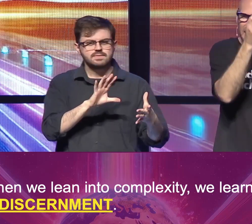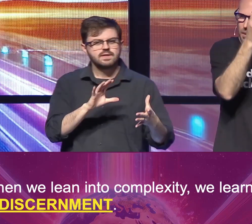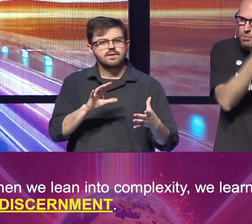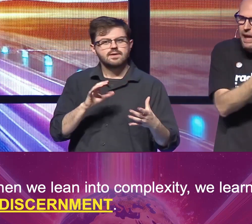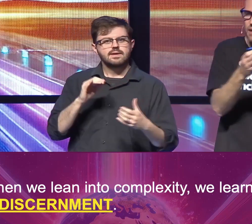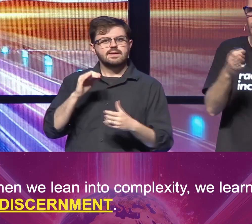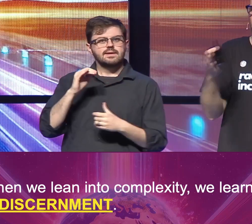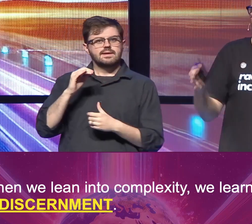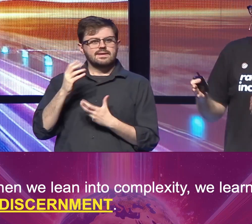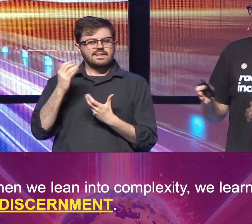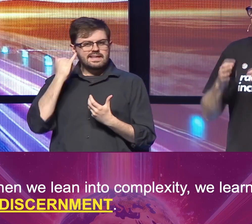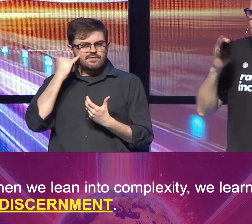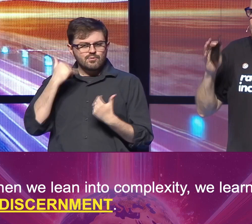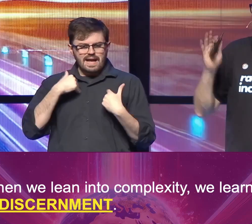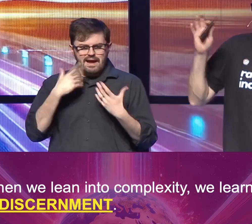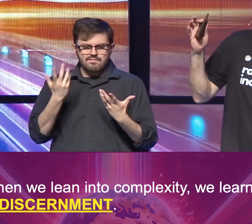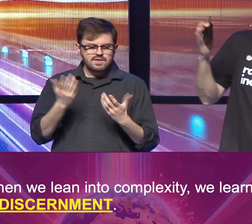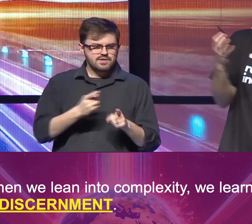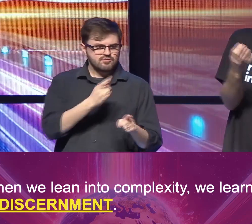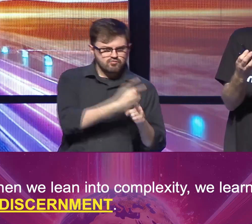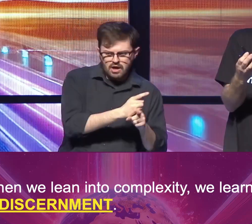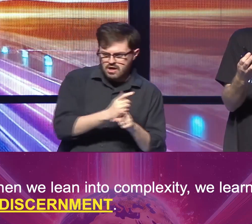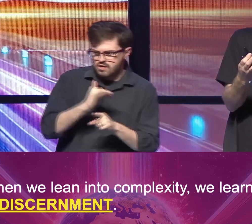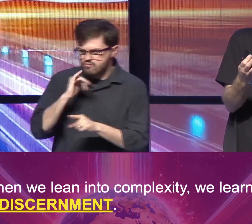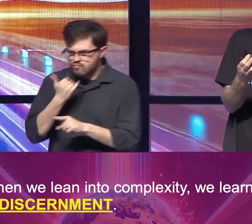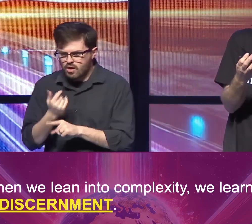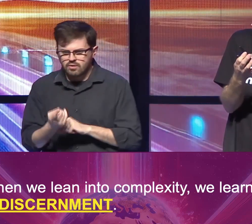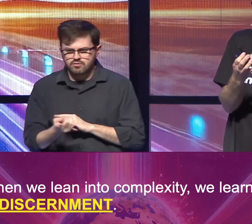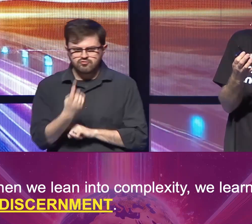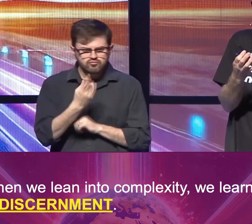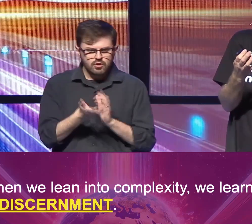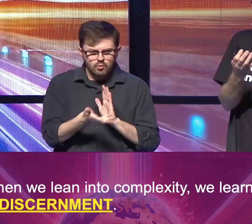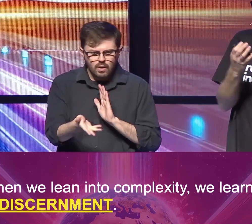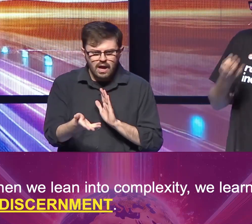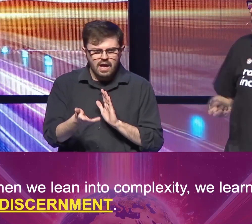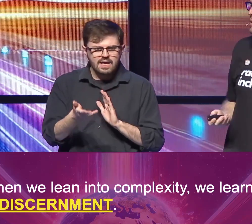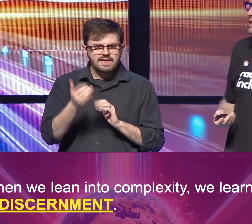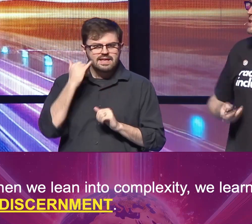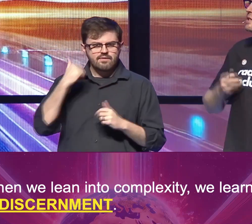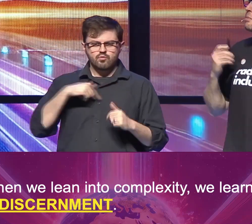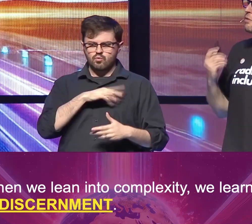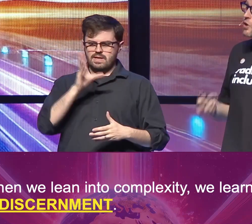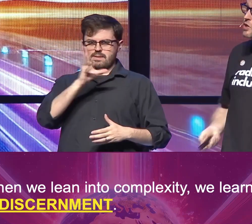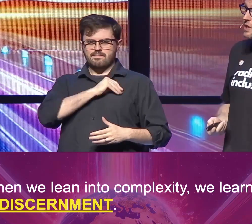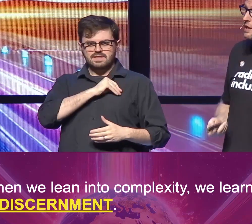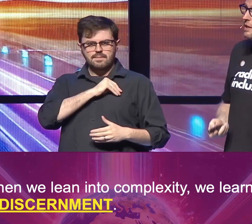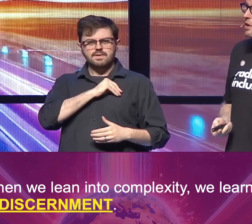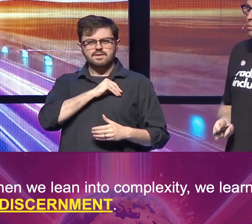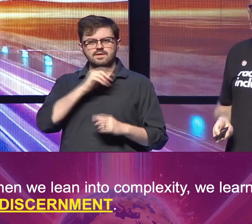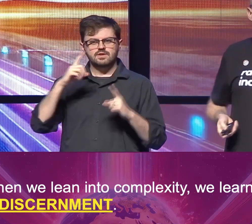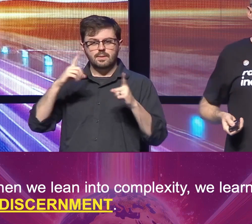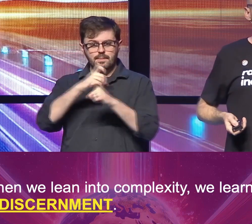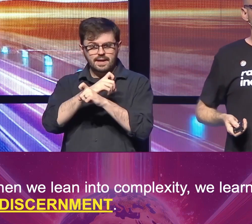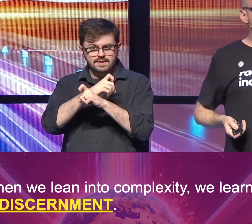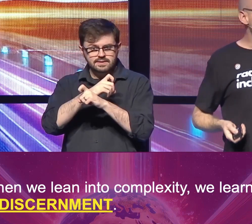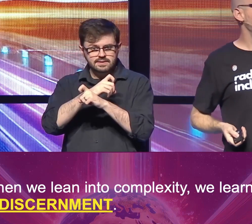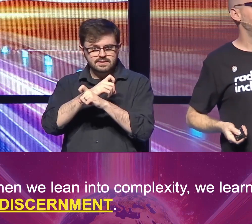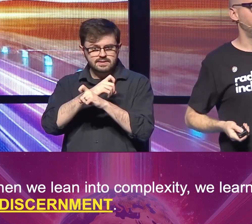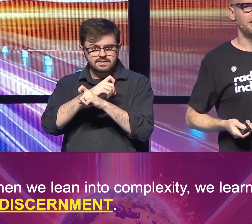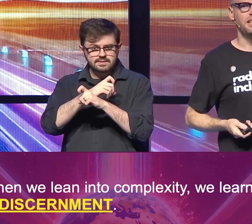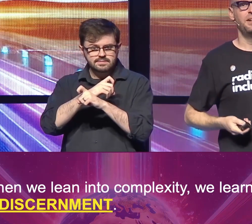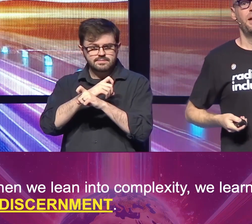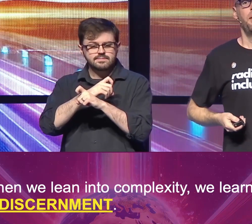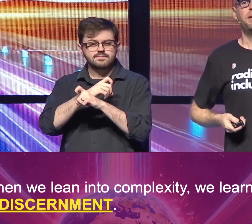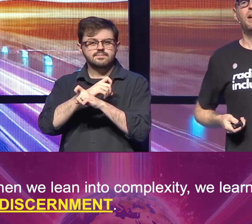live these kind of black and white rules out, we're in danger. But when we embrace the complexity, here's what happens. Subversion, which is